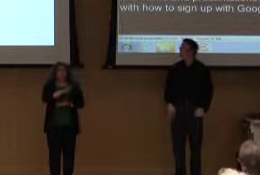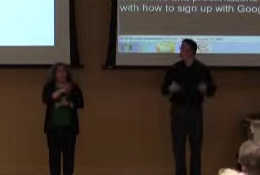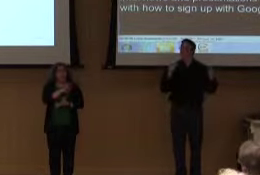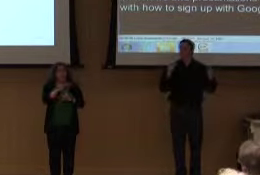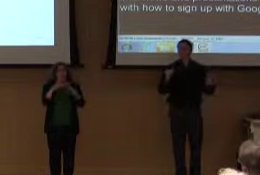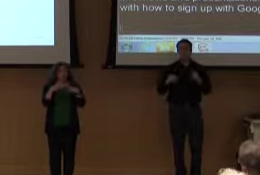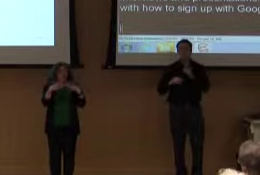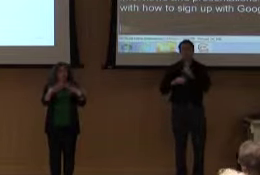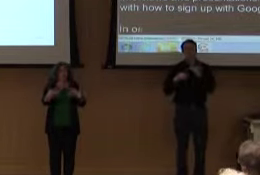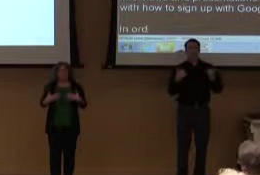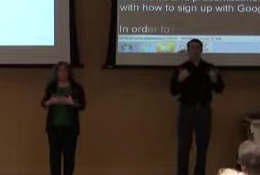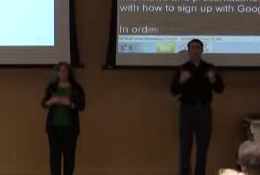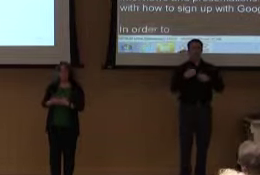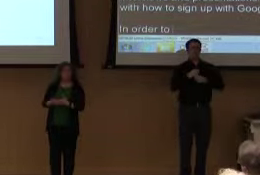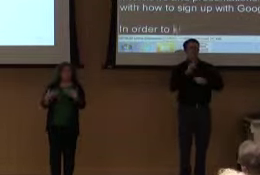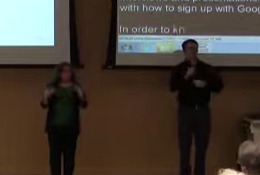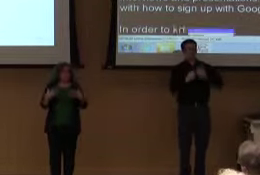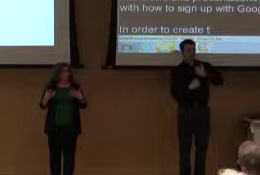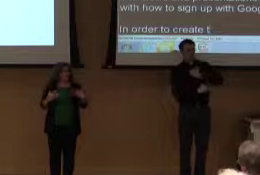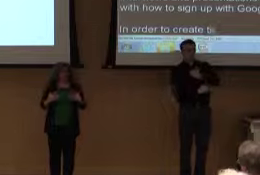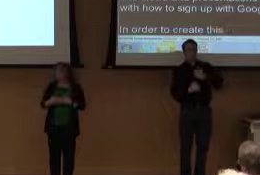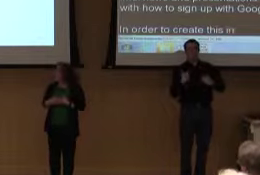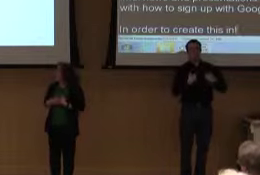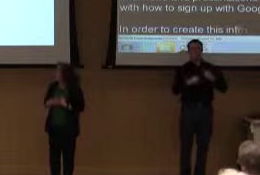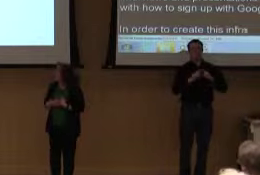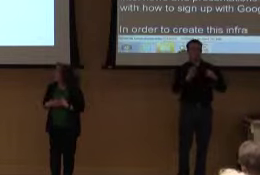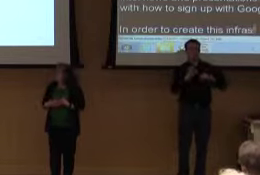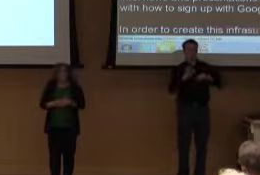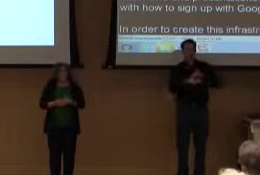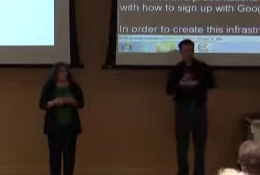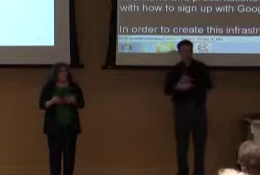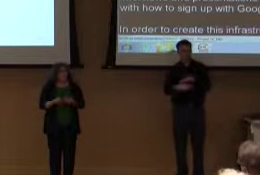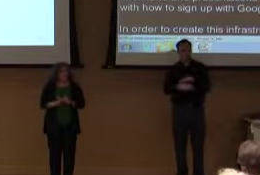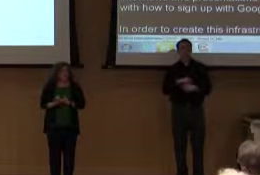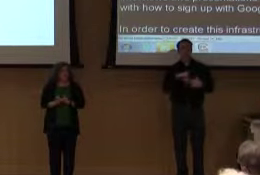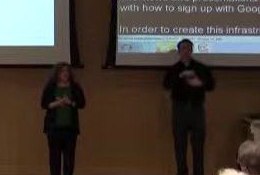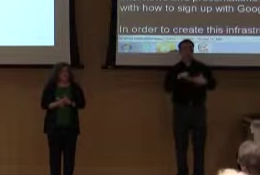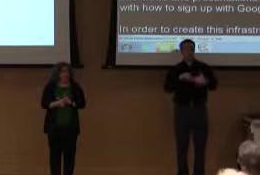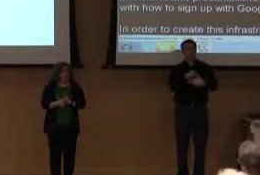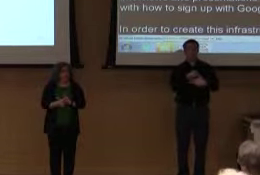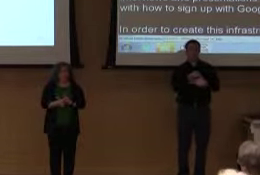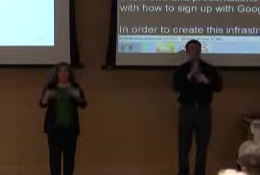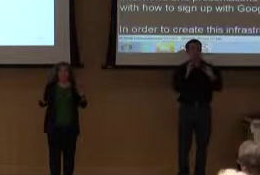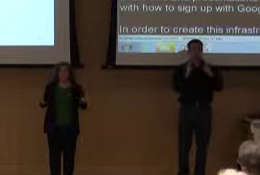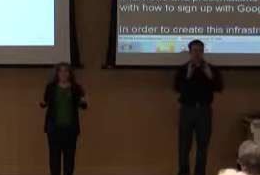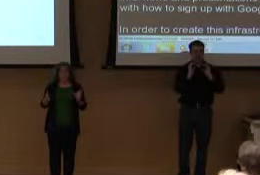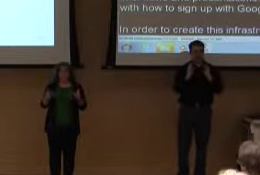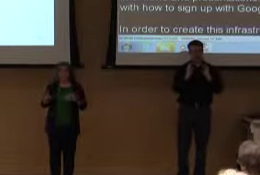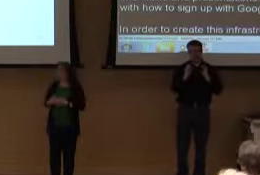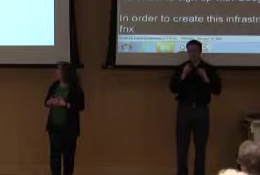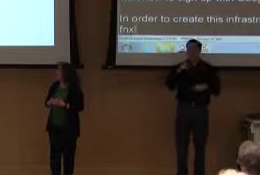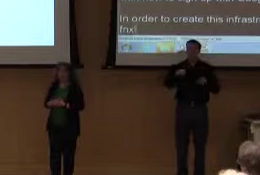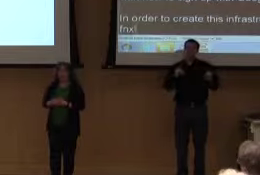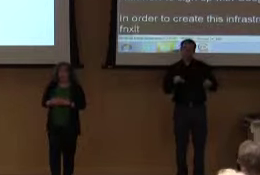So in order to create this infrastructure, we had different functionality. Number one is communication. You have to be